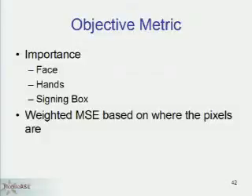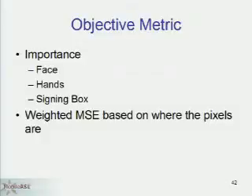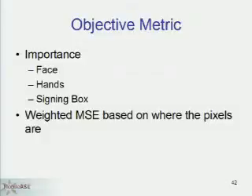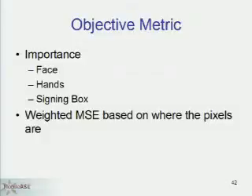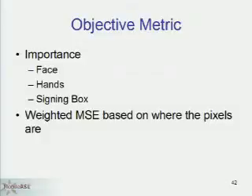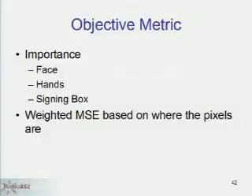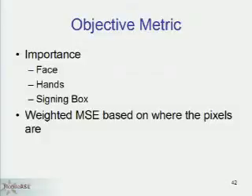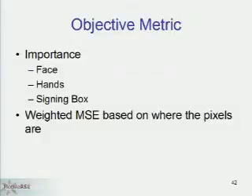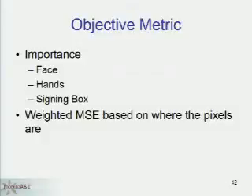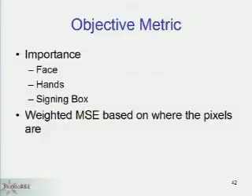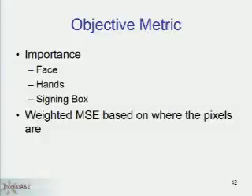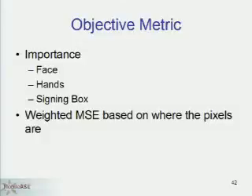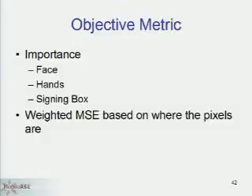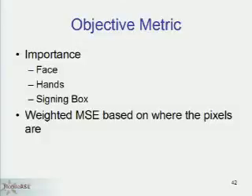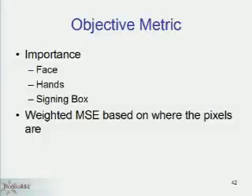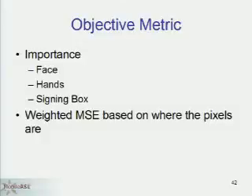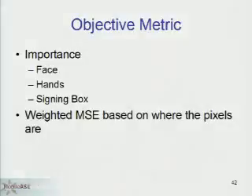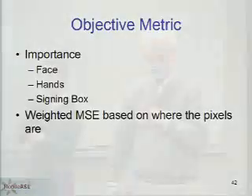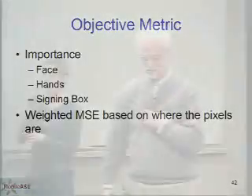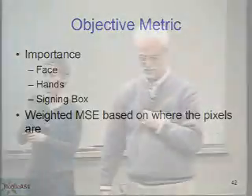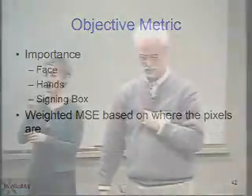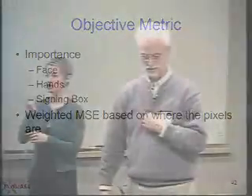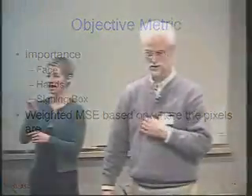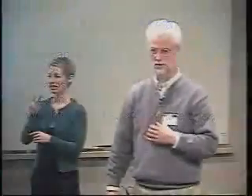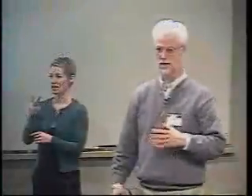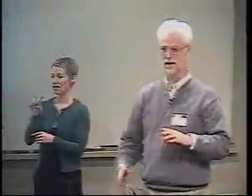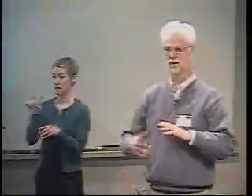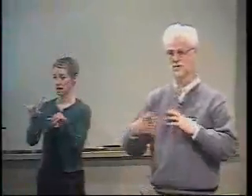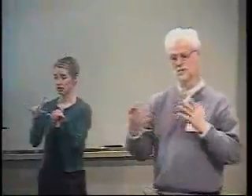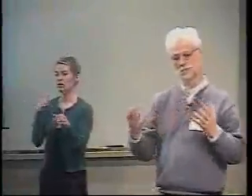So the objective metric, well, we already know the face is very